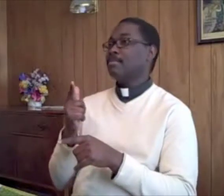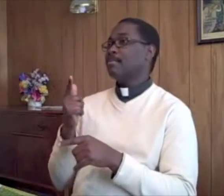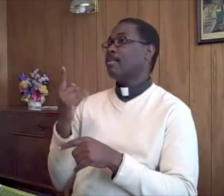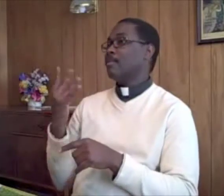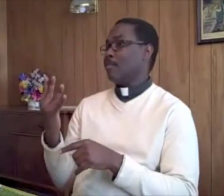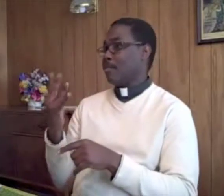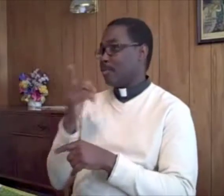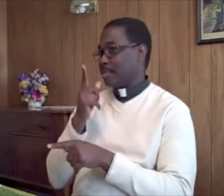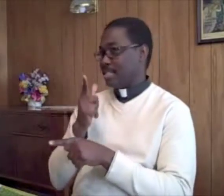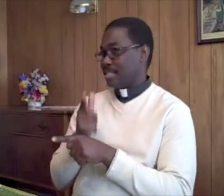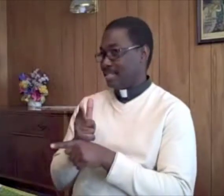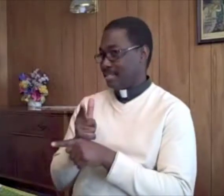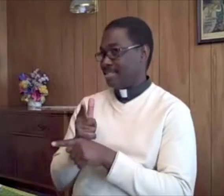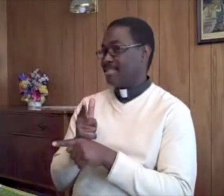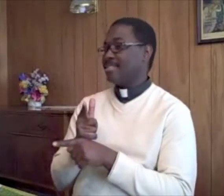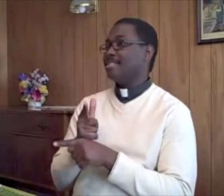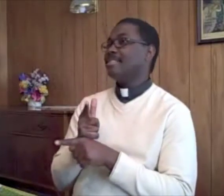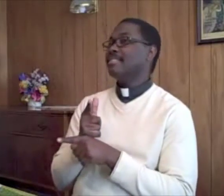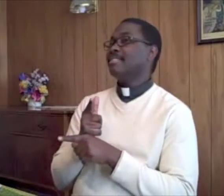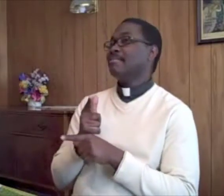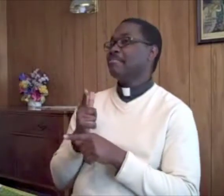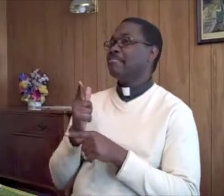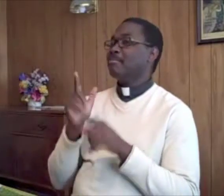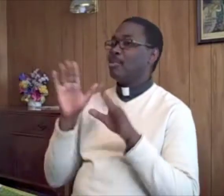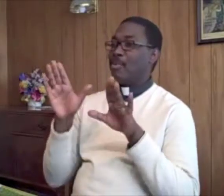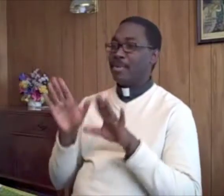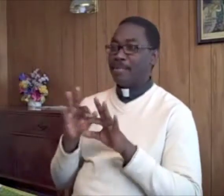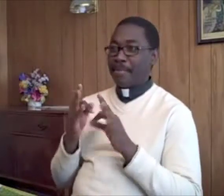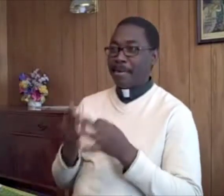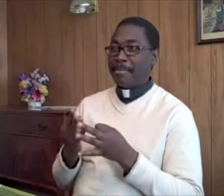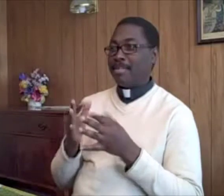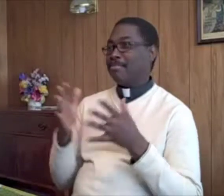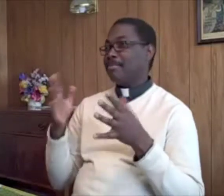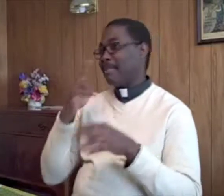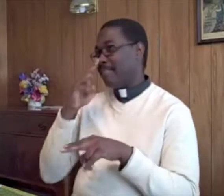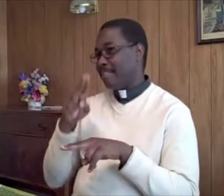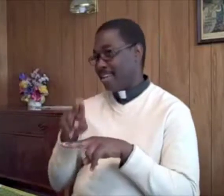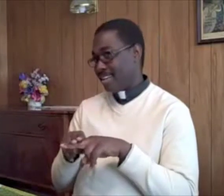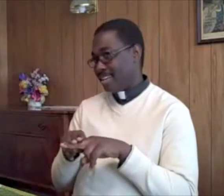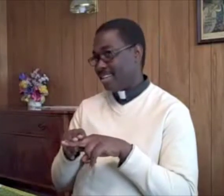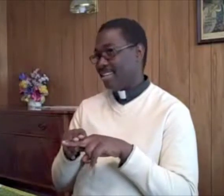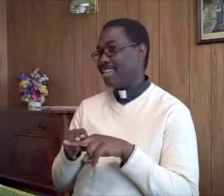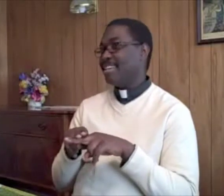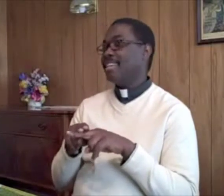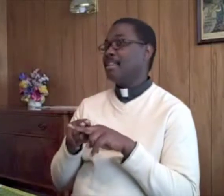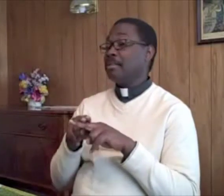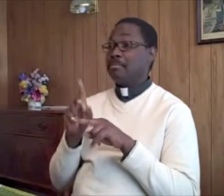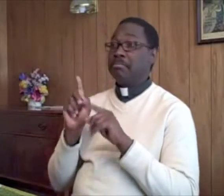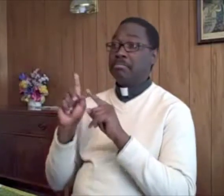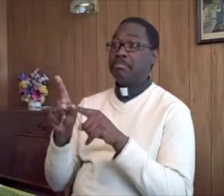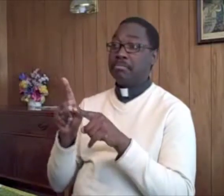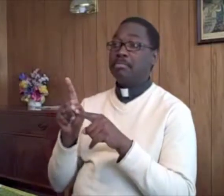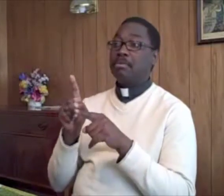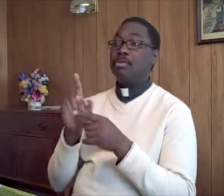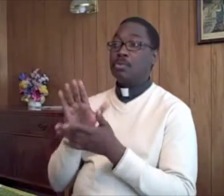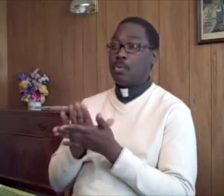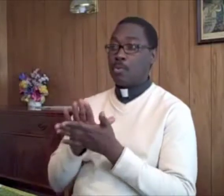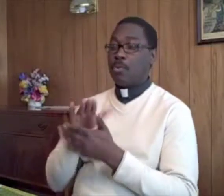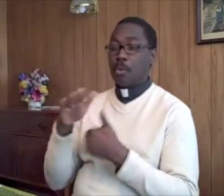and I also have 4 sisters. We were really a wonderful, fun family. I grew